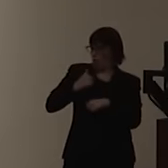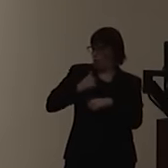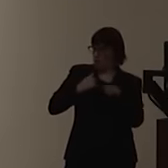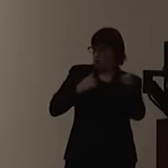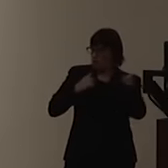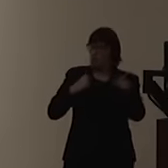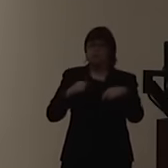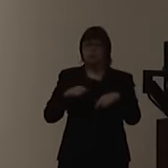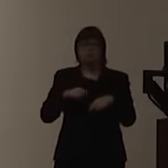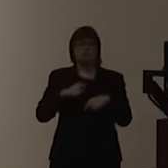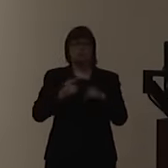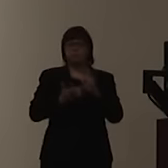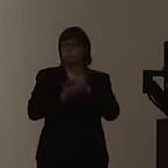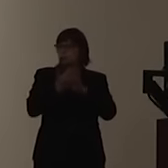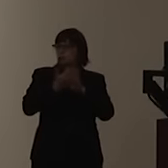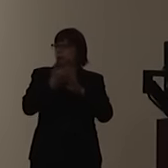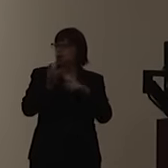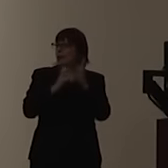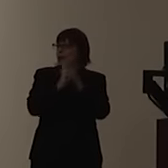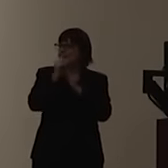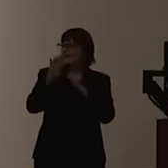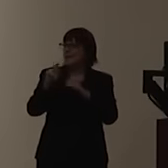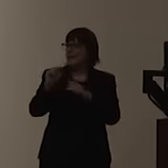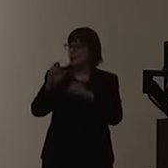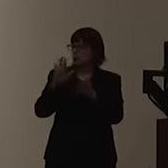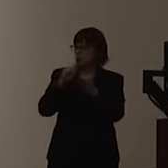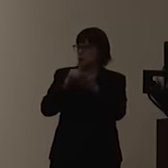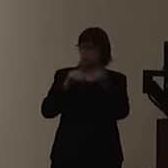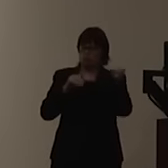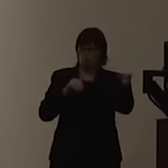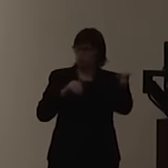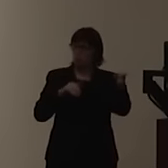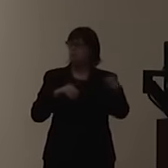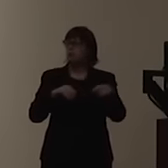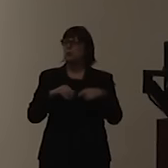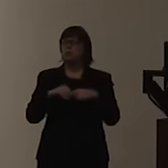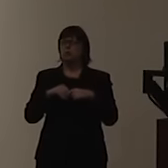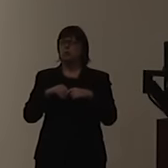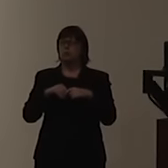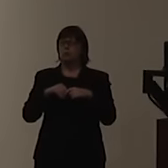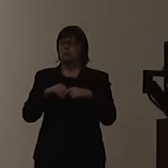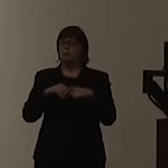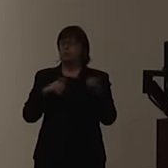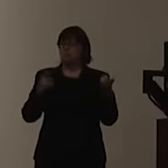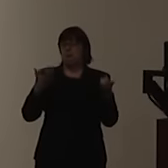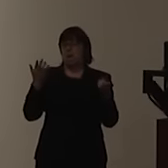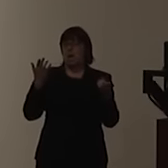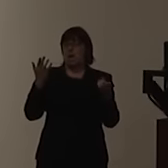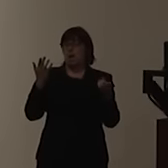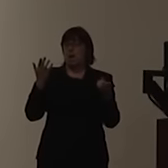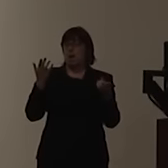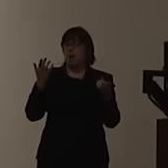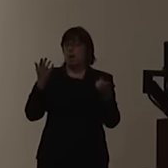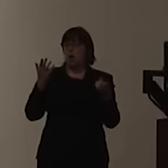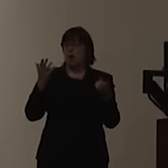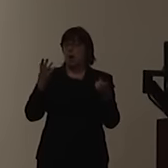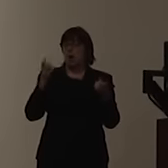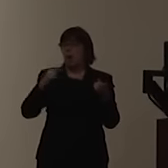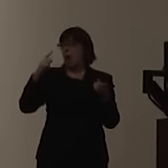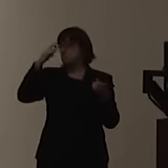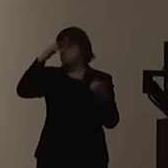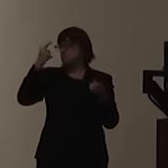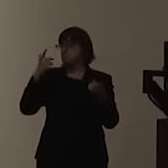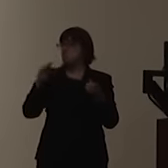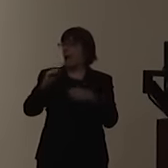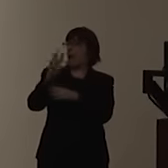he helps to run a cancer center and deliver care in a place that has, I bet you there's nowhere else in rural Africa where there is